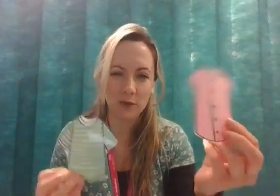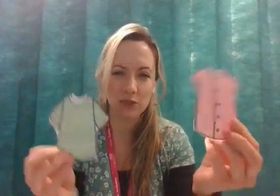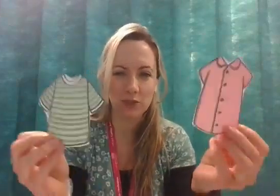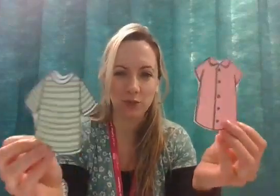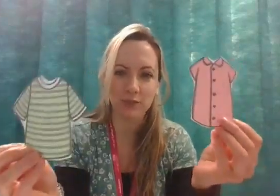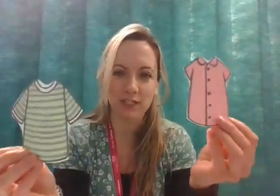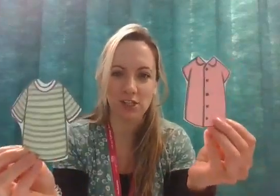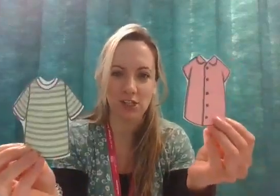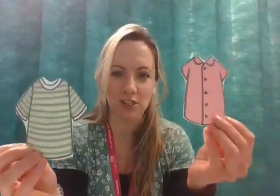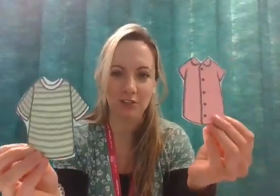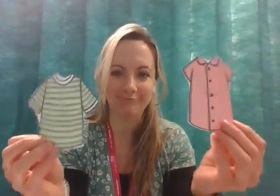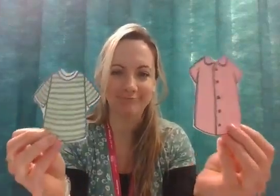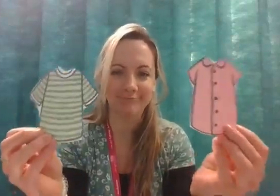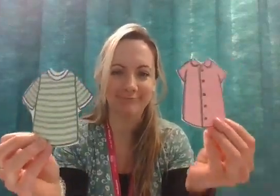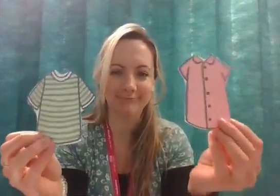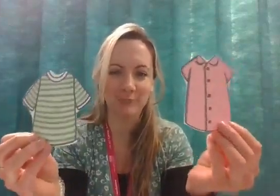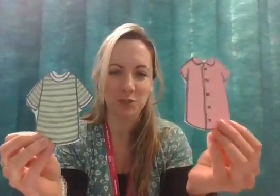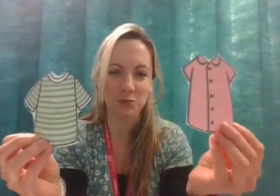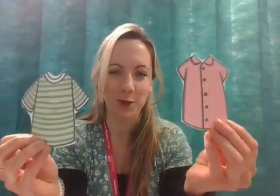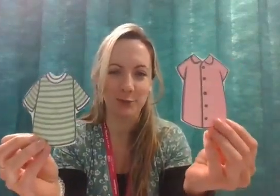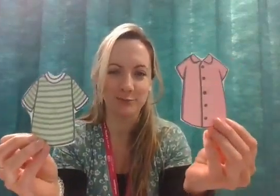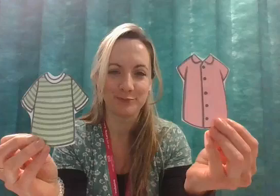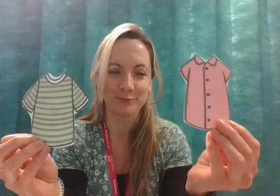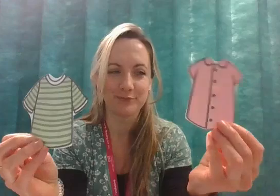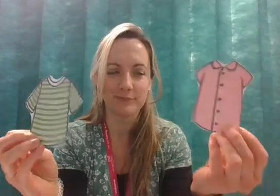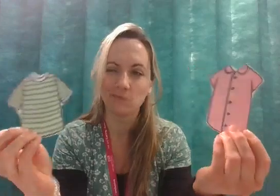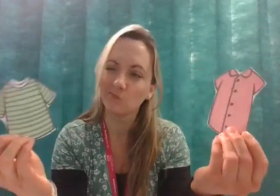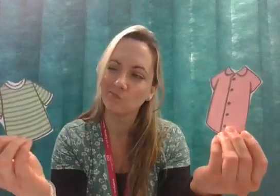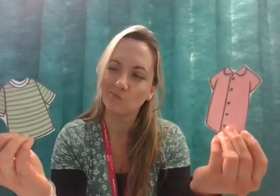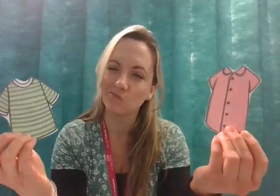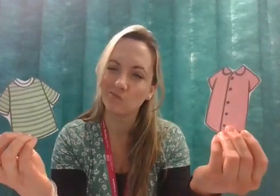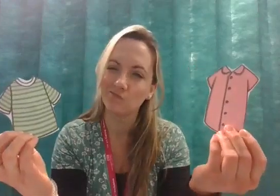Blouse or t-shirt? Which one?